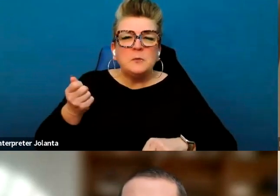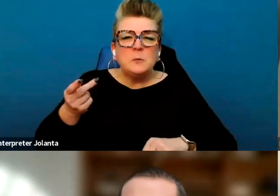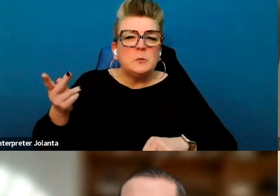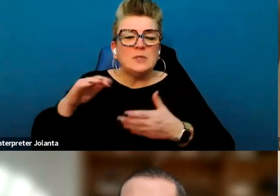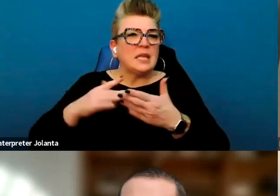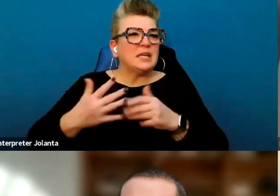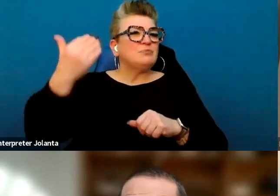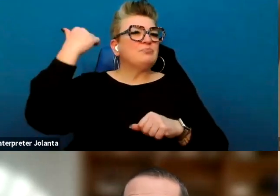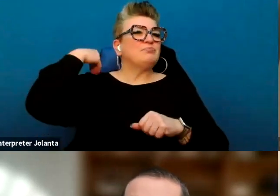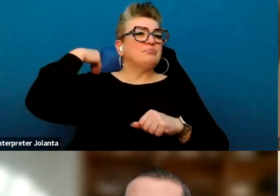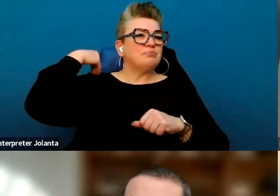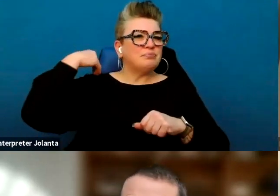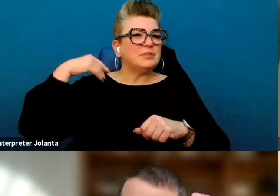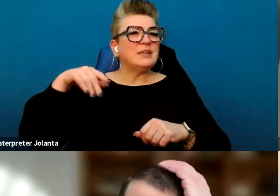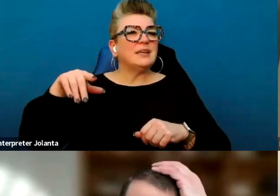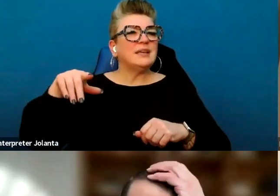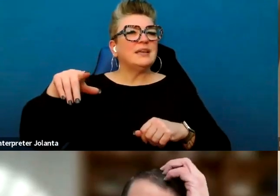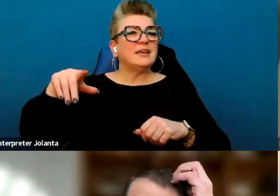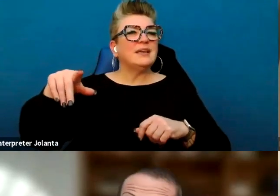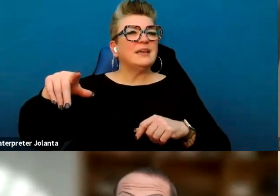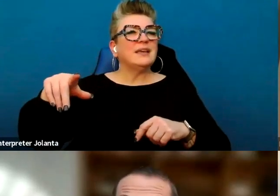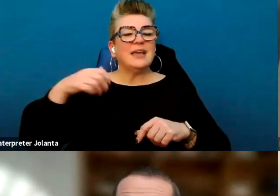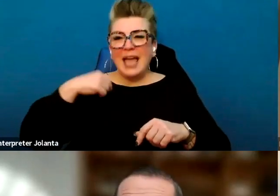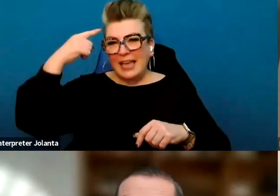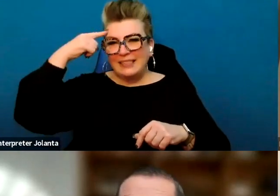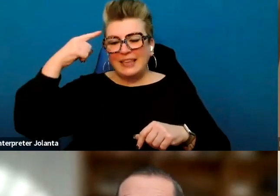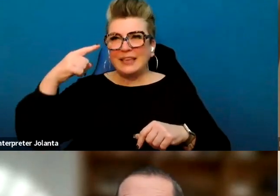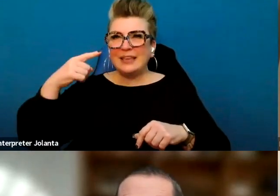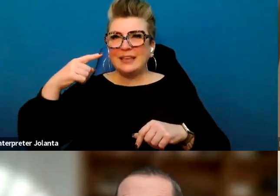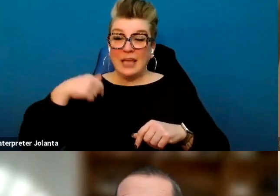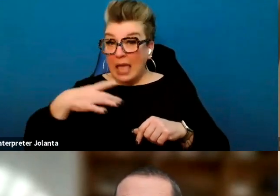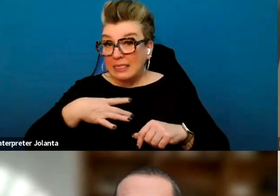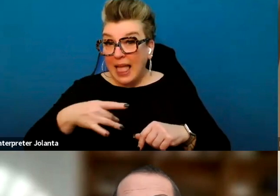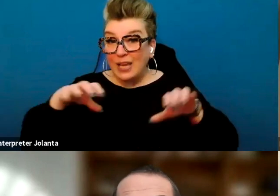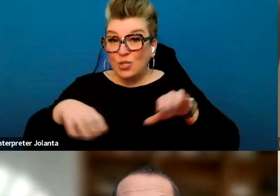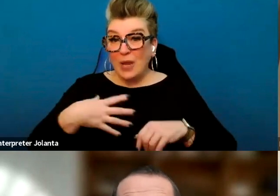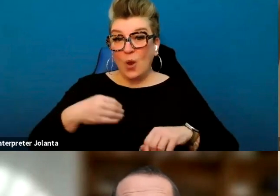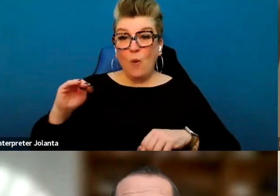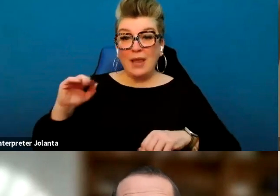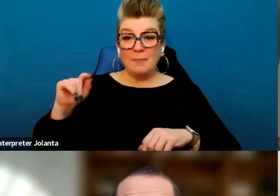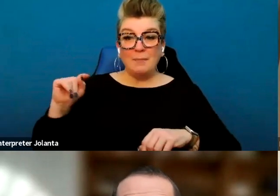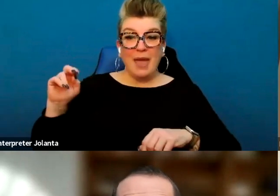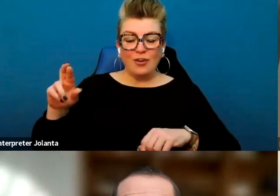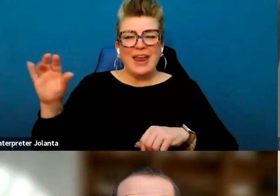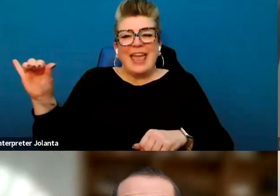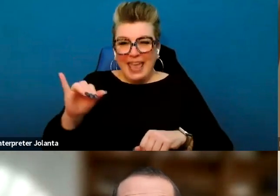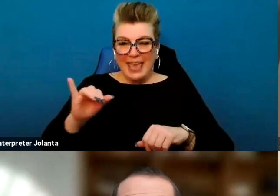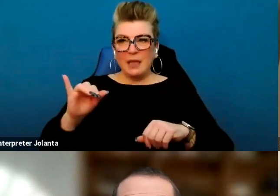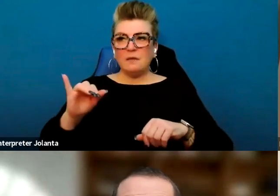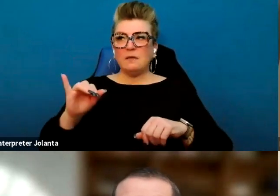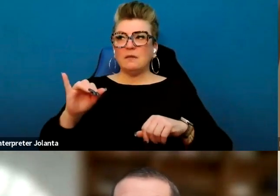past, but I think I like doing white matter studies, but it's also very helpful to